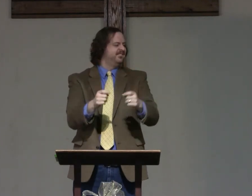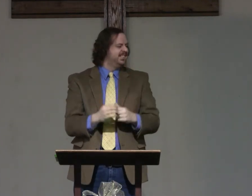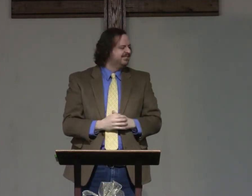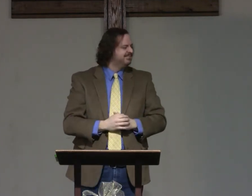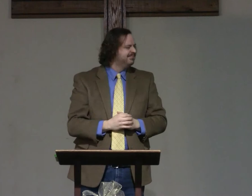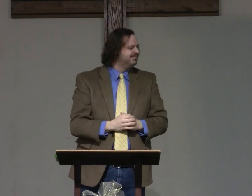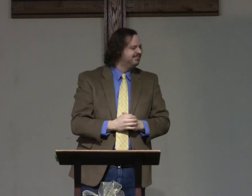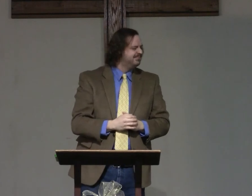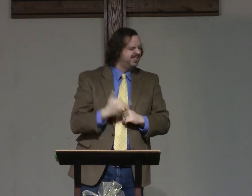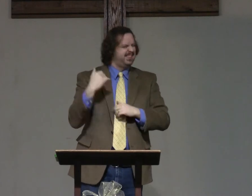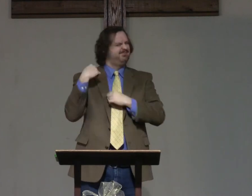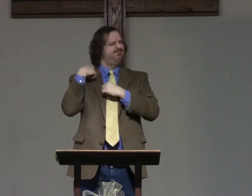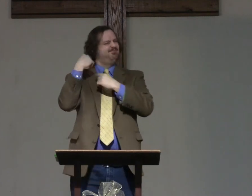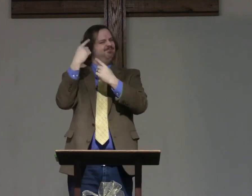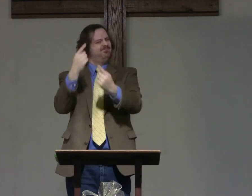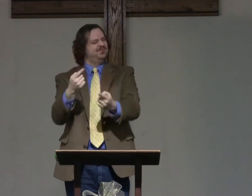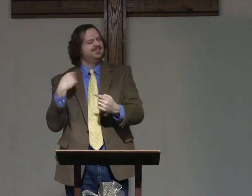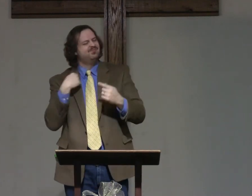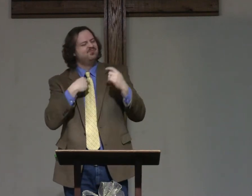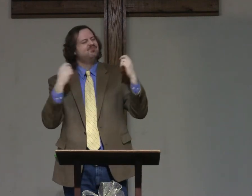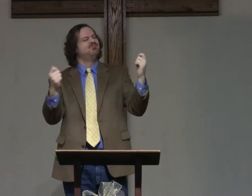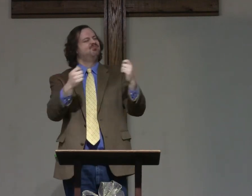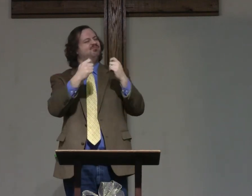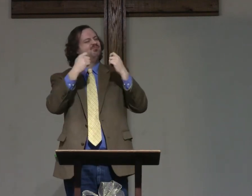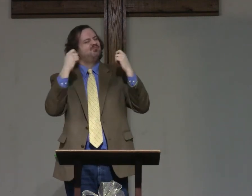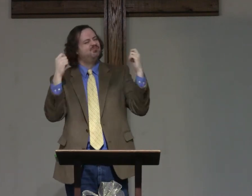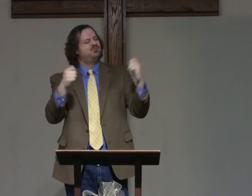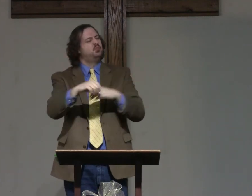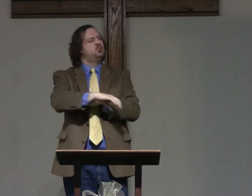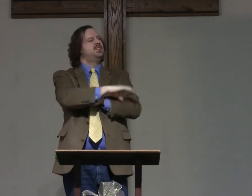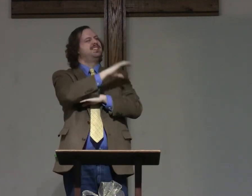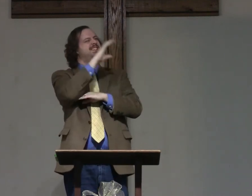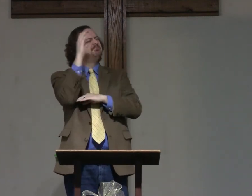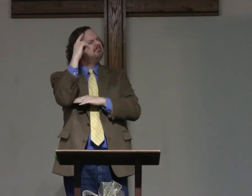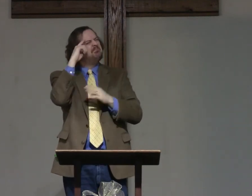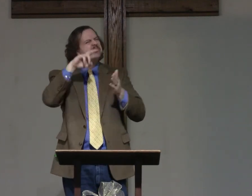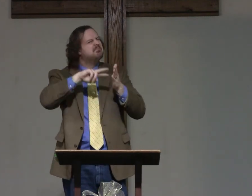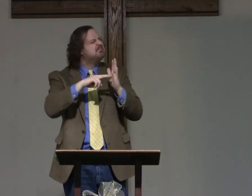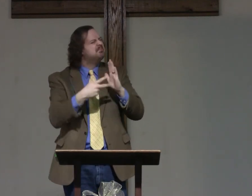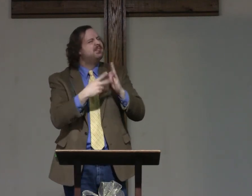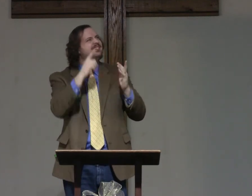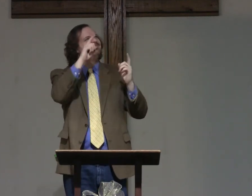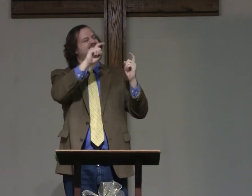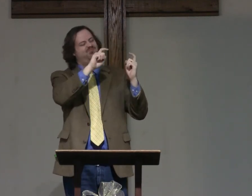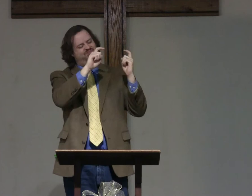And that was a Christmas gift. We celebrate Christmas